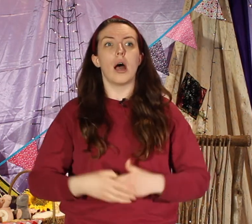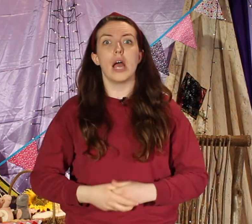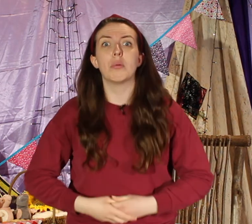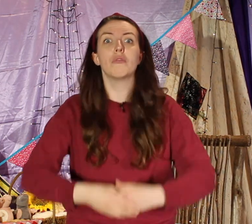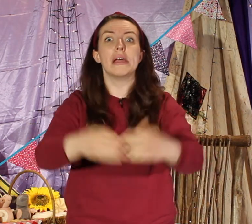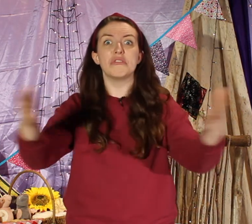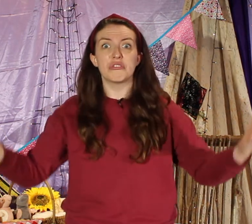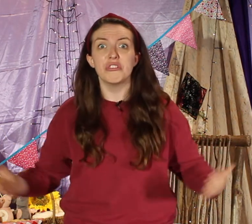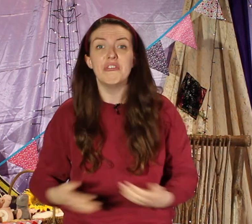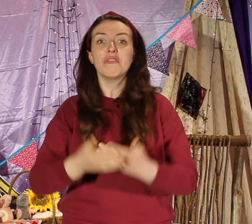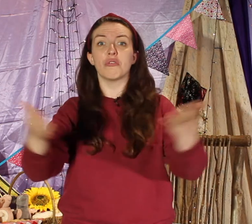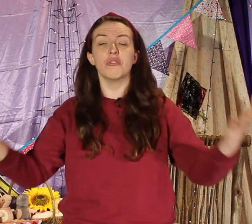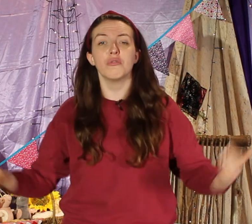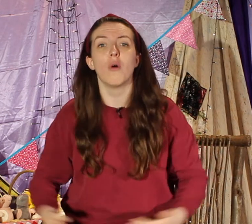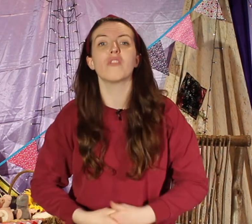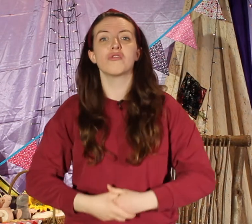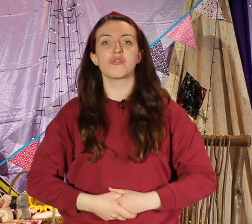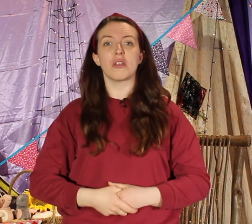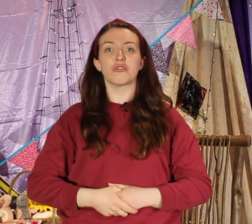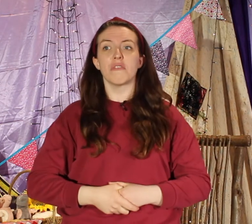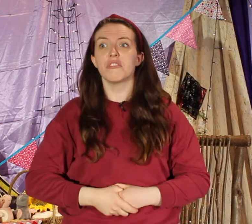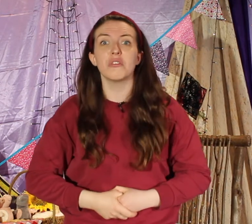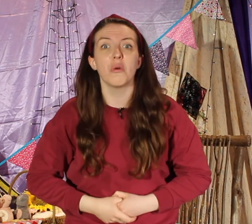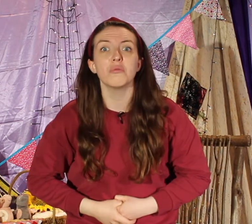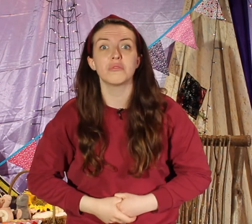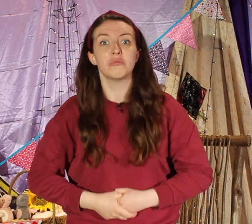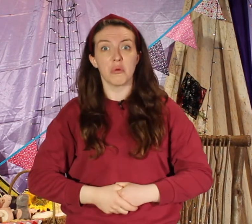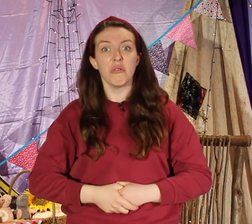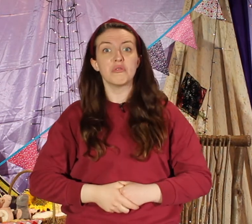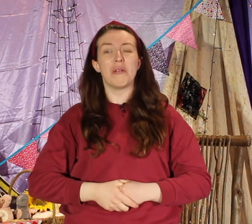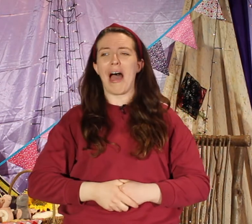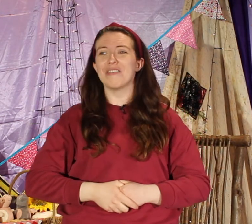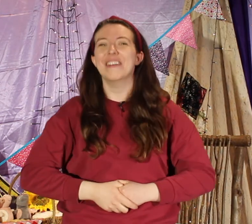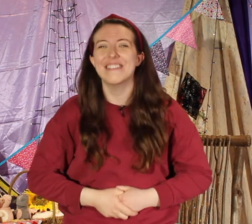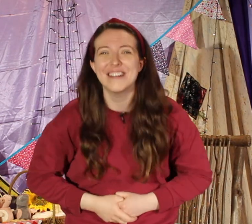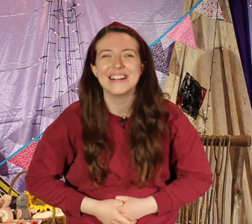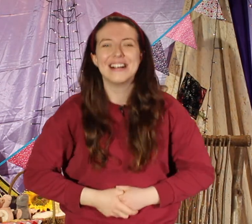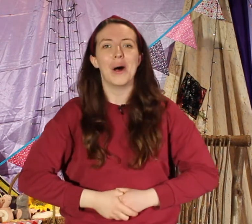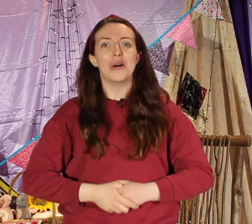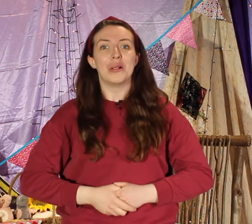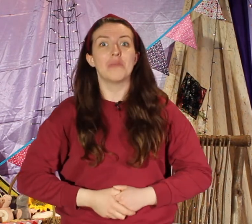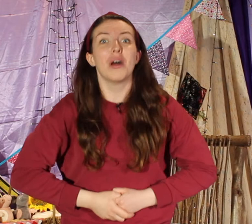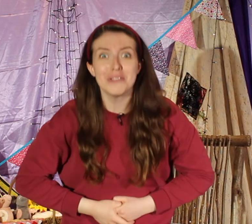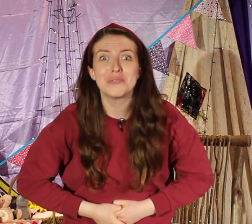help arrange the events in the forest, make sure everything goes according to plan. Lovely to meet